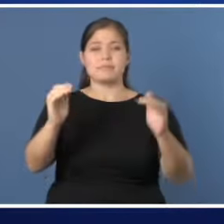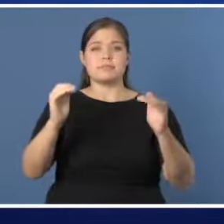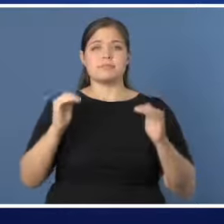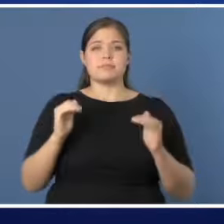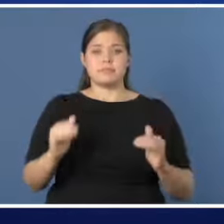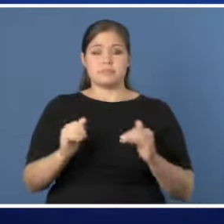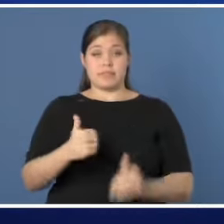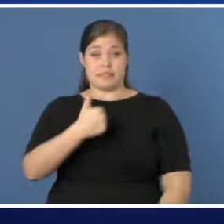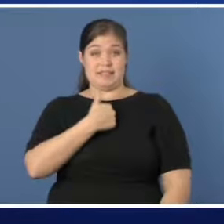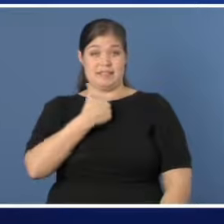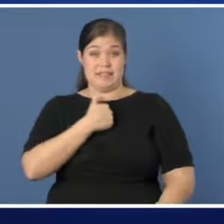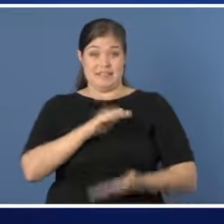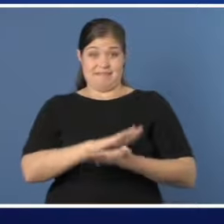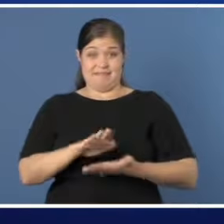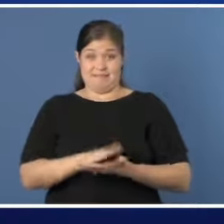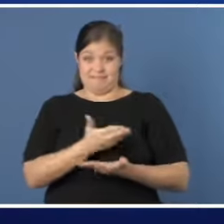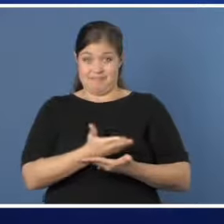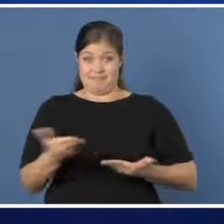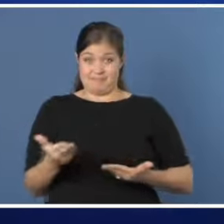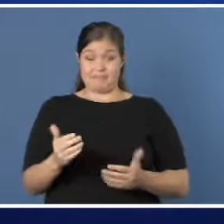personal hygiene items,